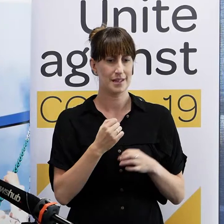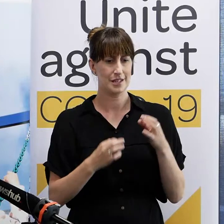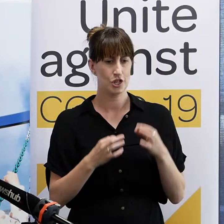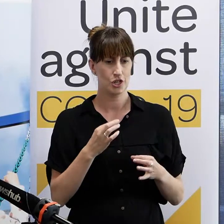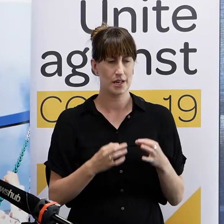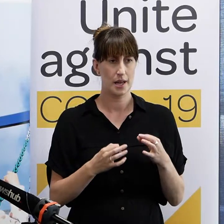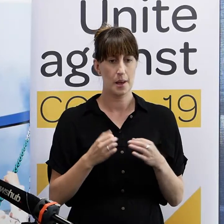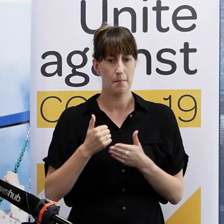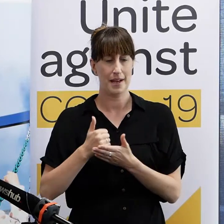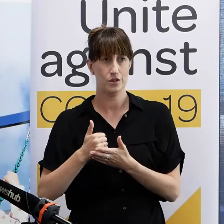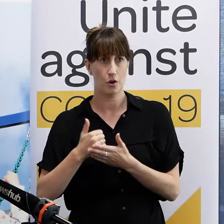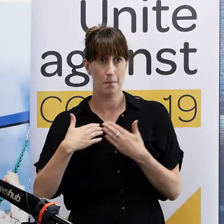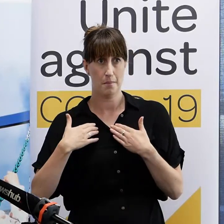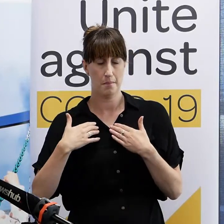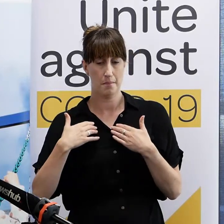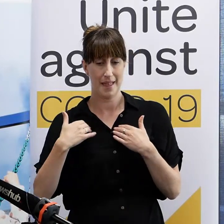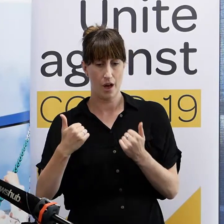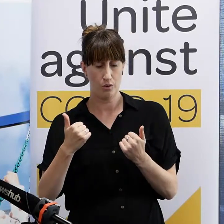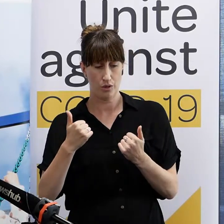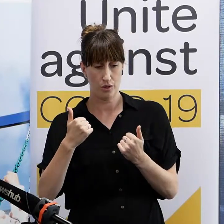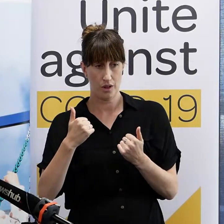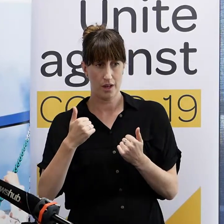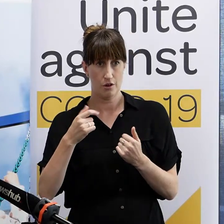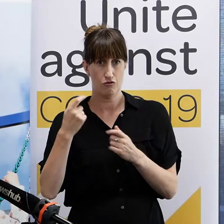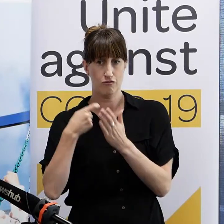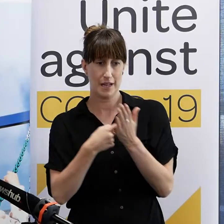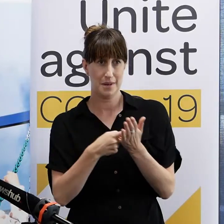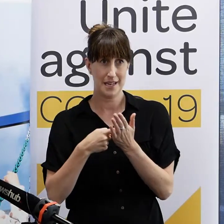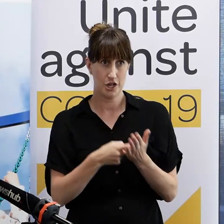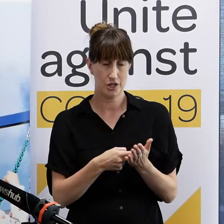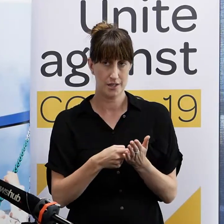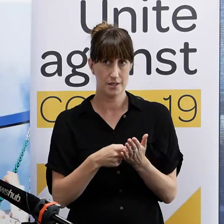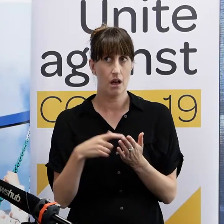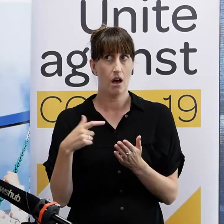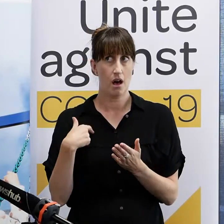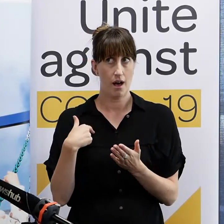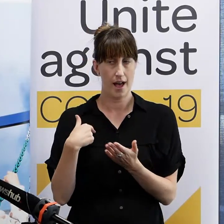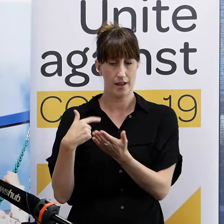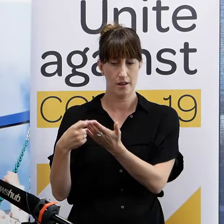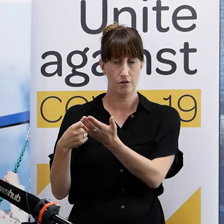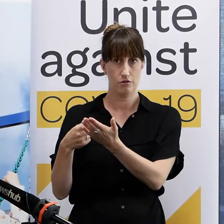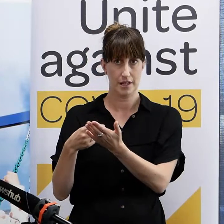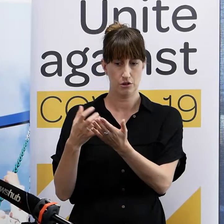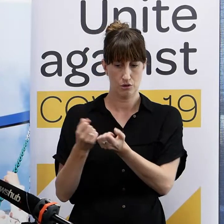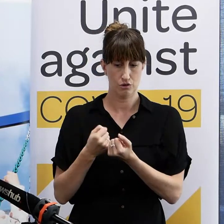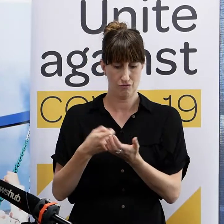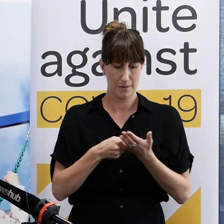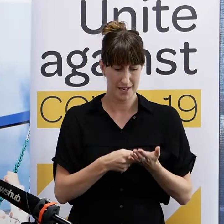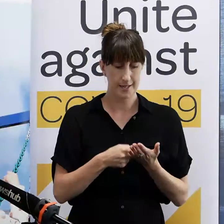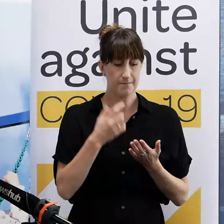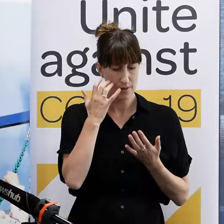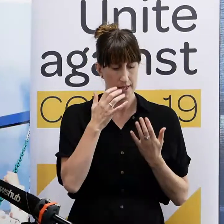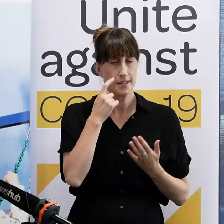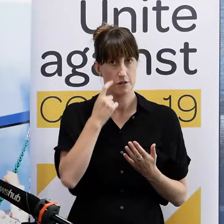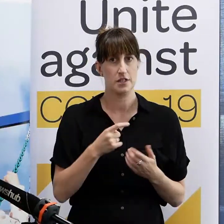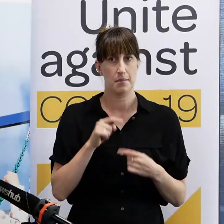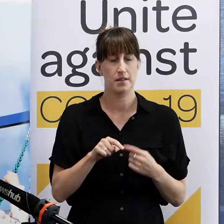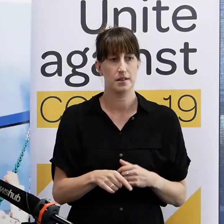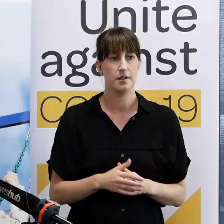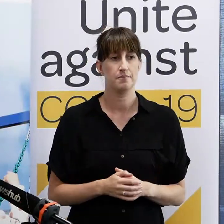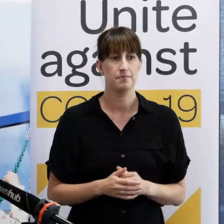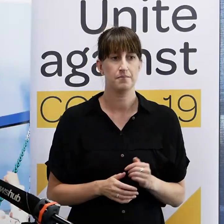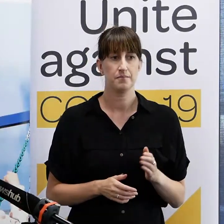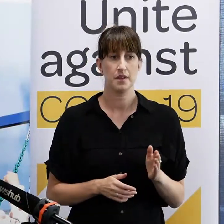a medical officer of health, and I take those recommendations very seriously in making that decision. So was it specifically the inter-regional travel that